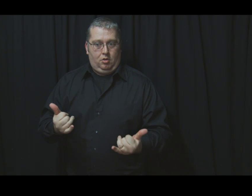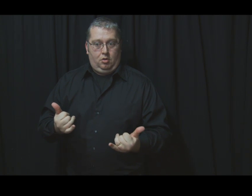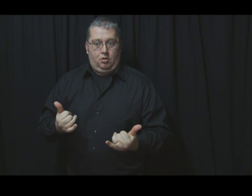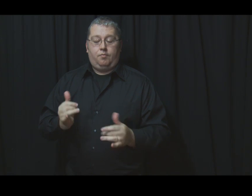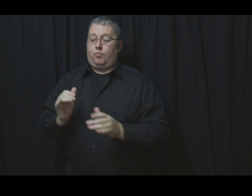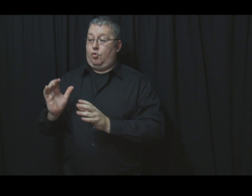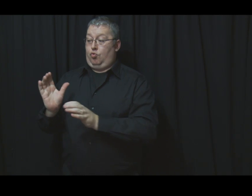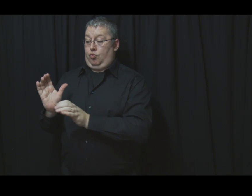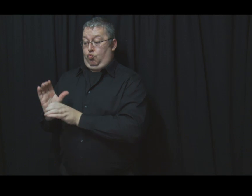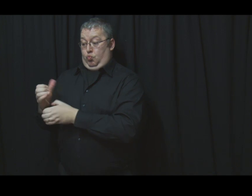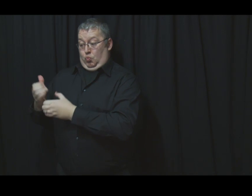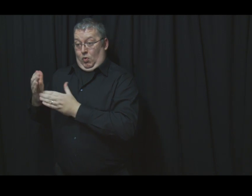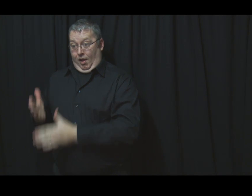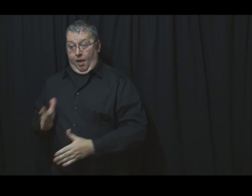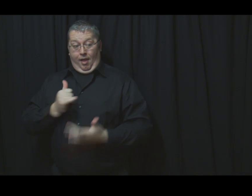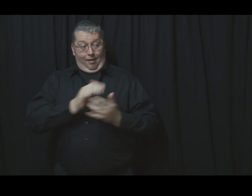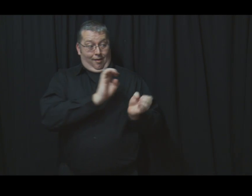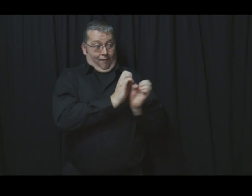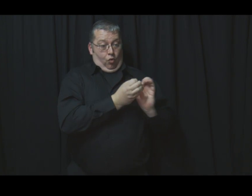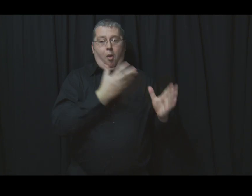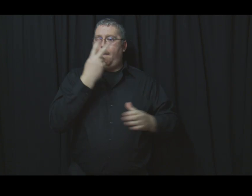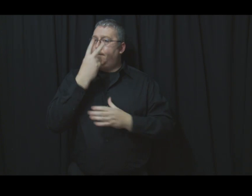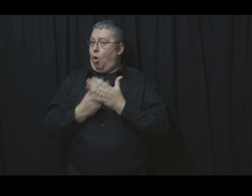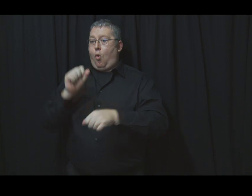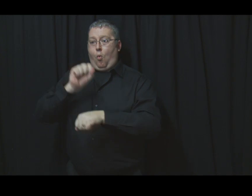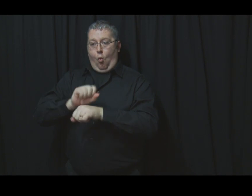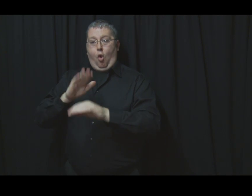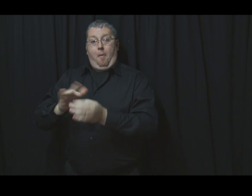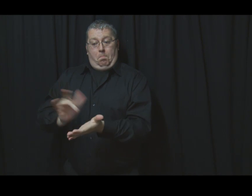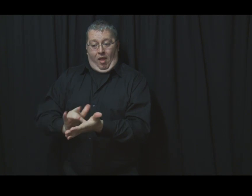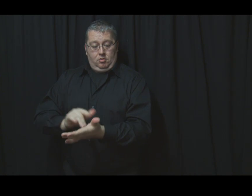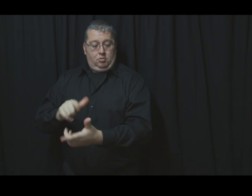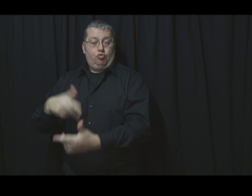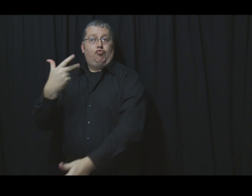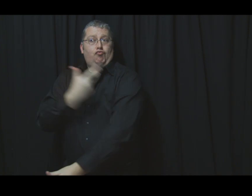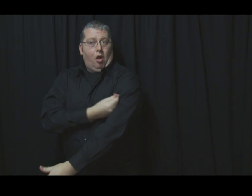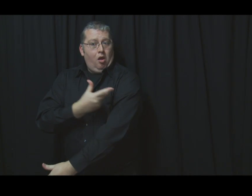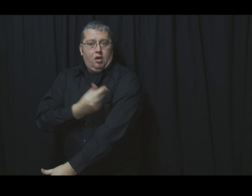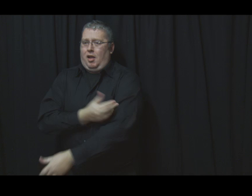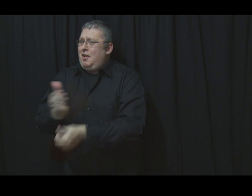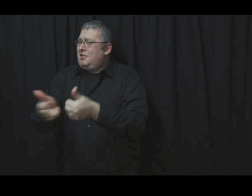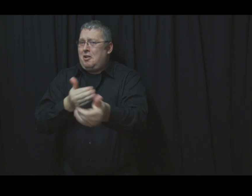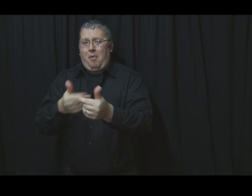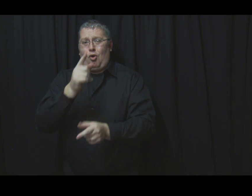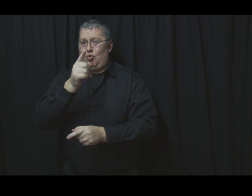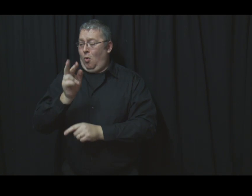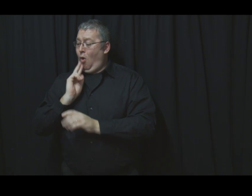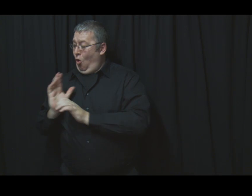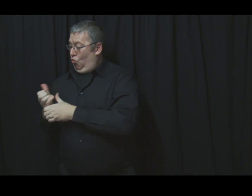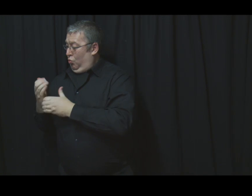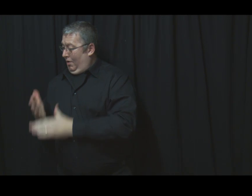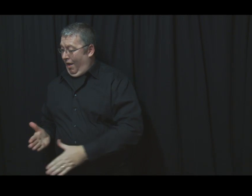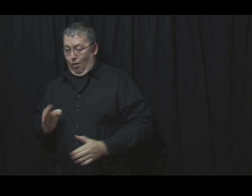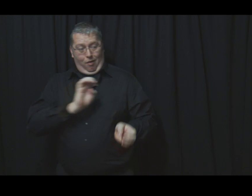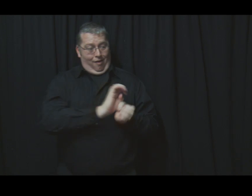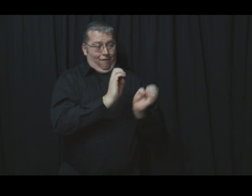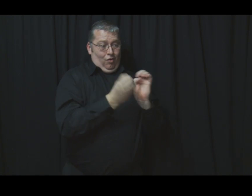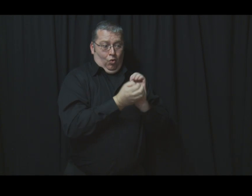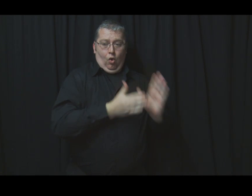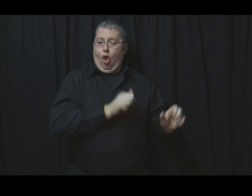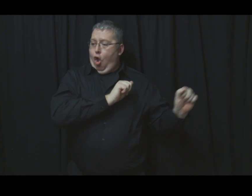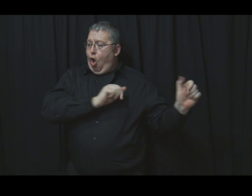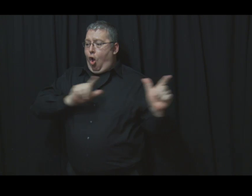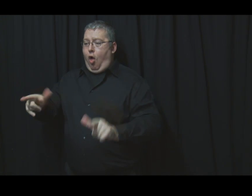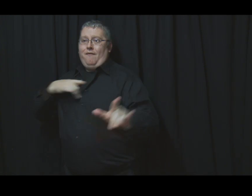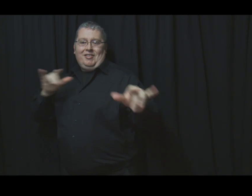work on medicines and vaccines. You see, it doesn't matter whether you're a creationist or an evolutionist, all scientists have the same